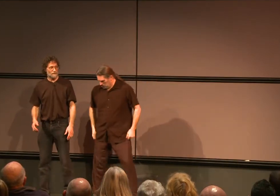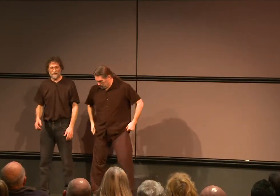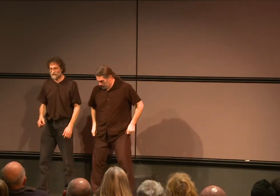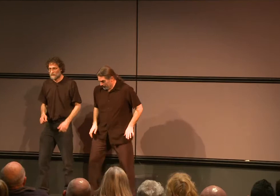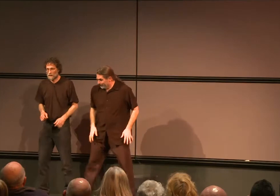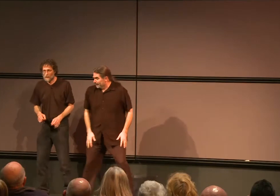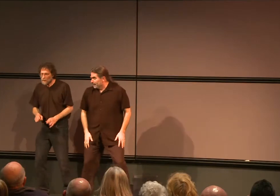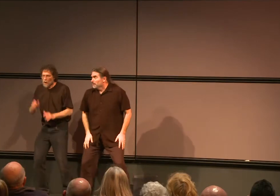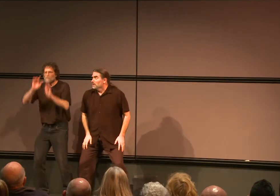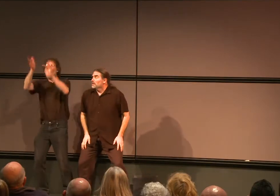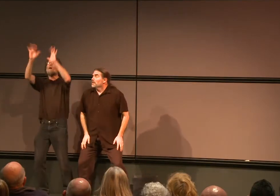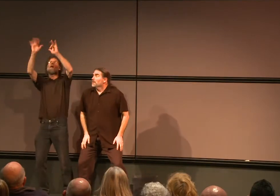this.